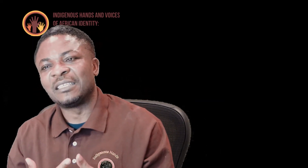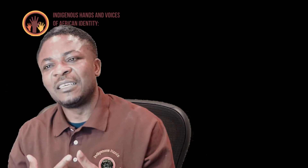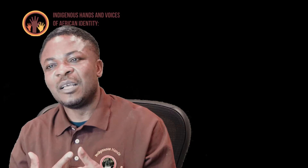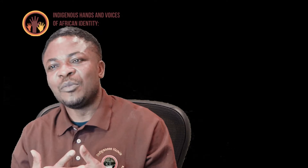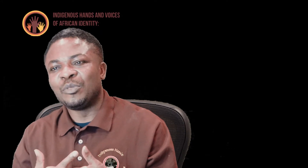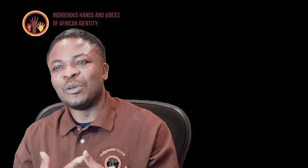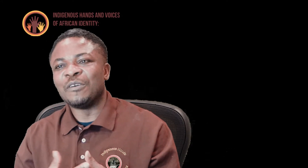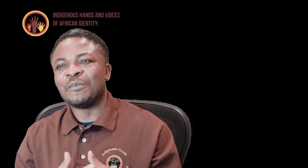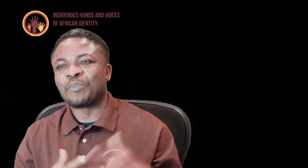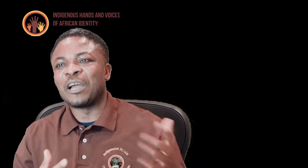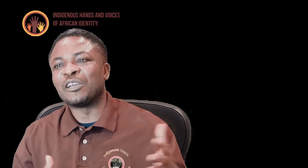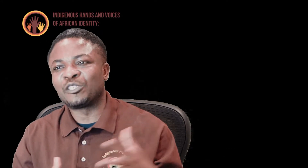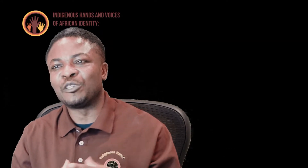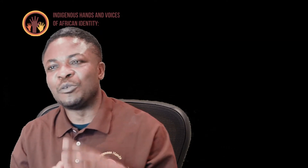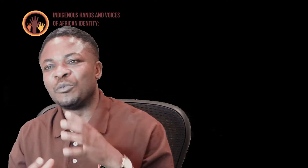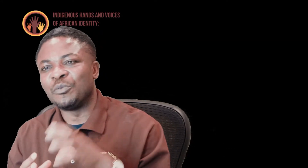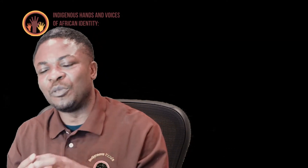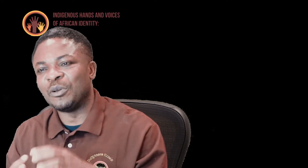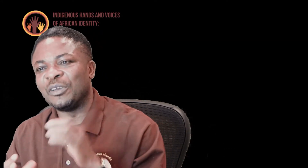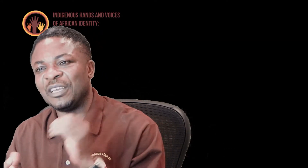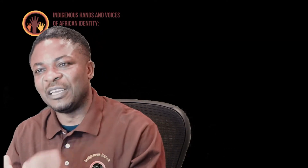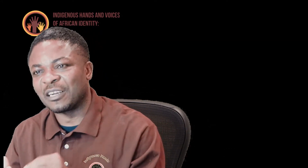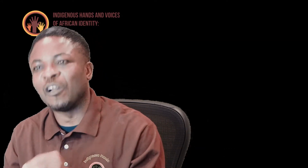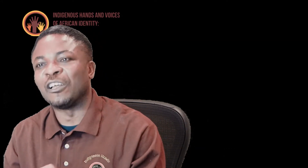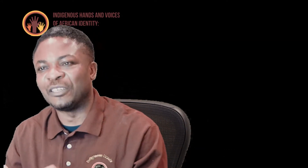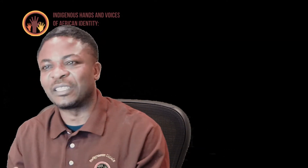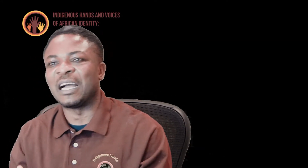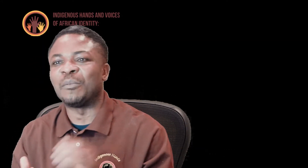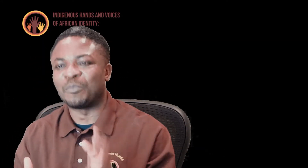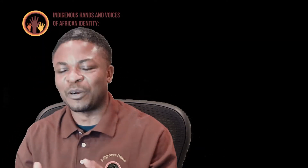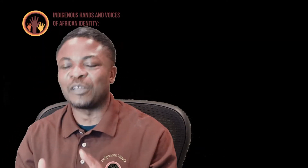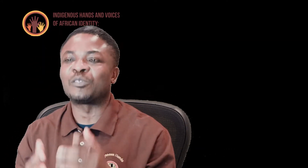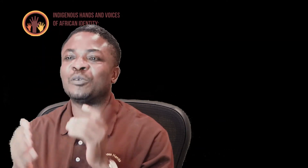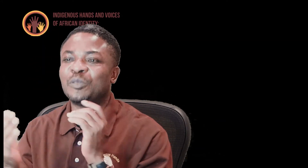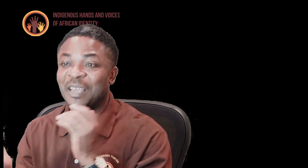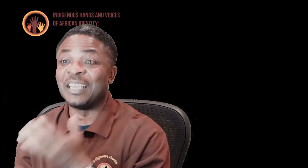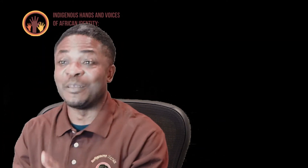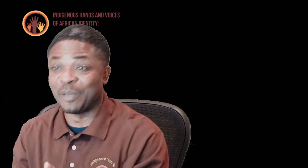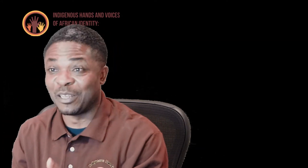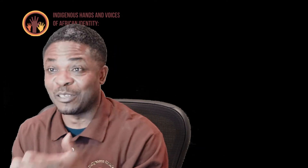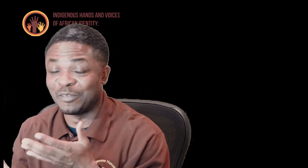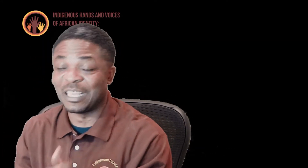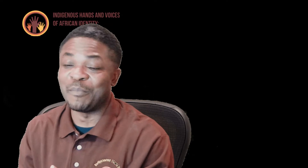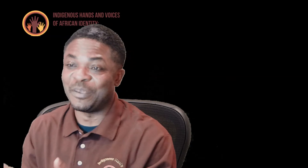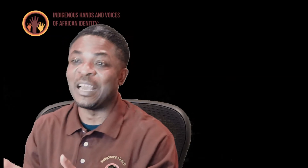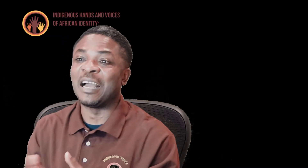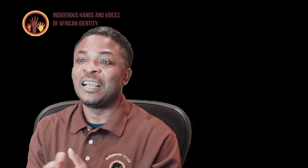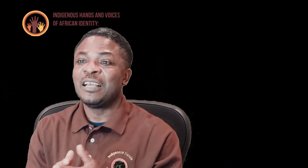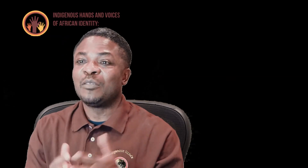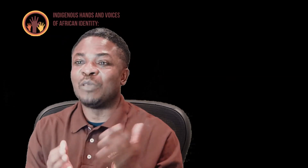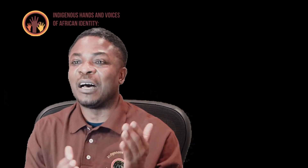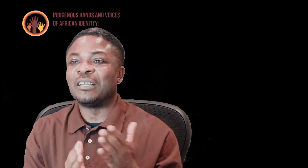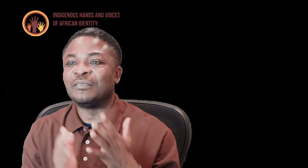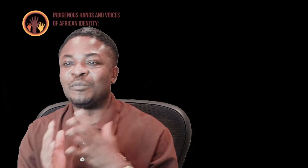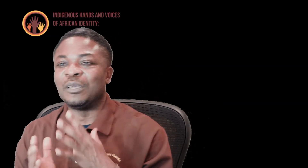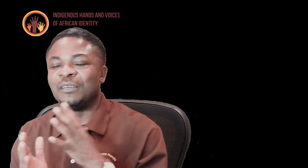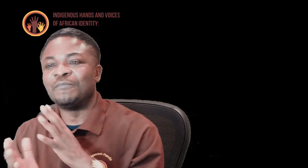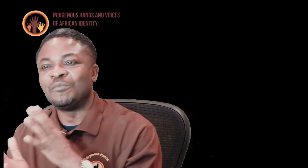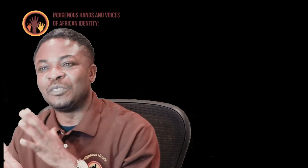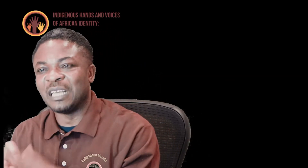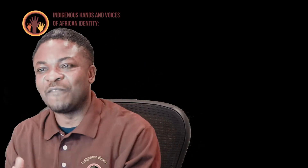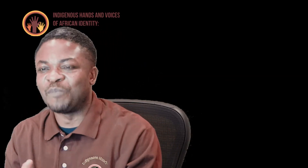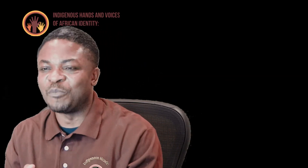that prior to the colonial time or prior to the independence of Zambia, that